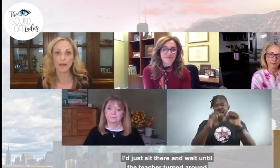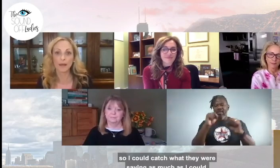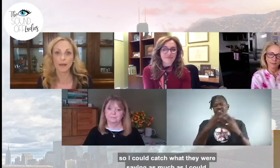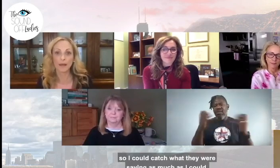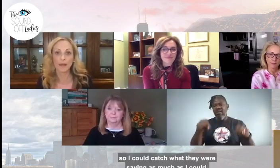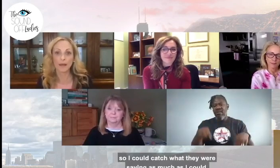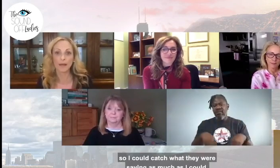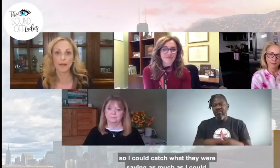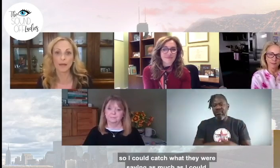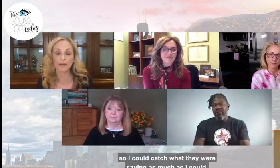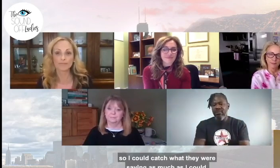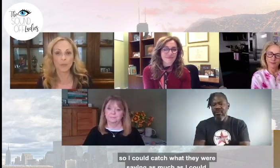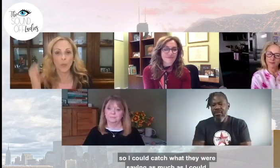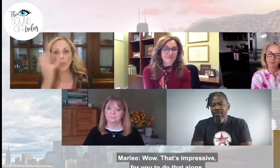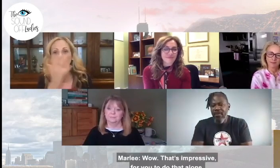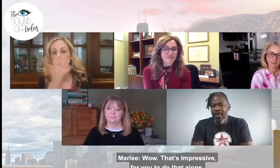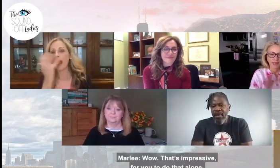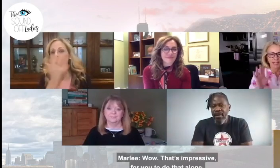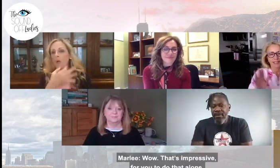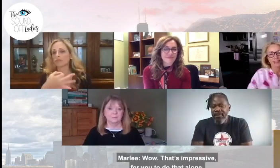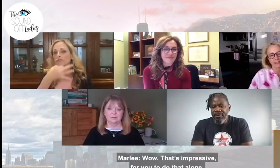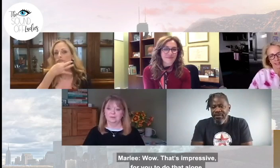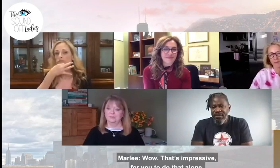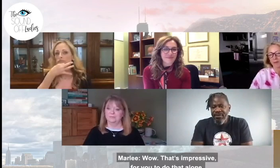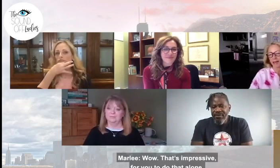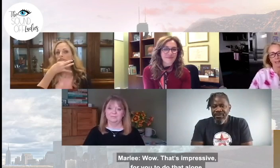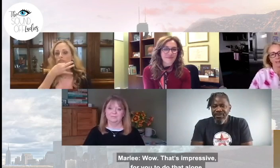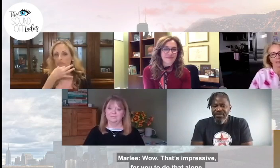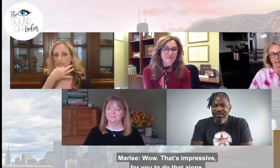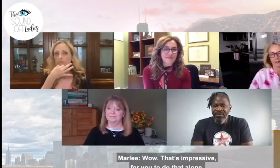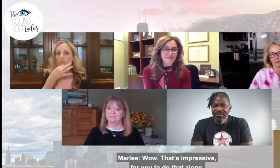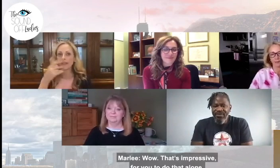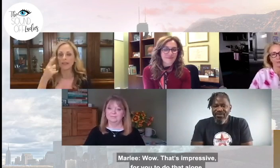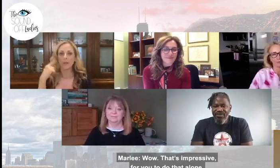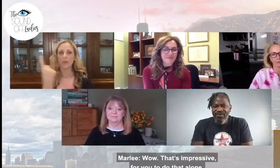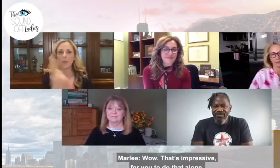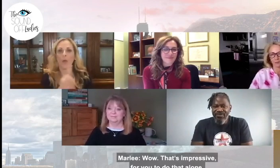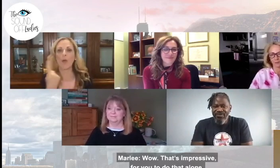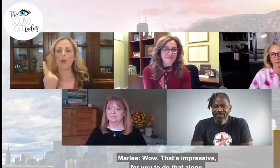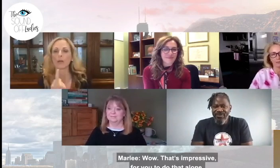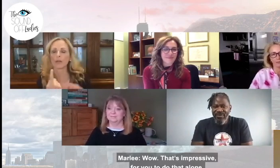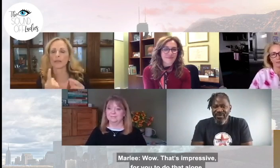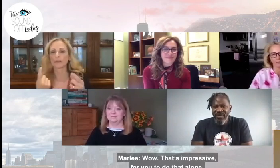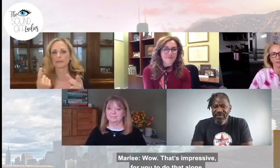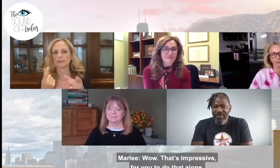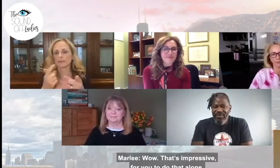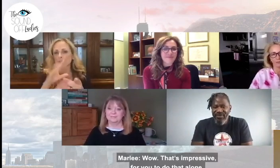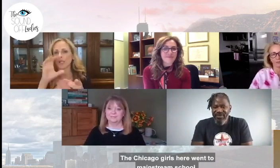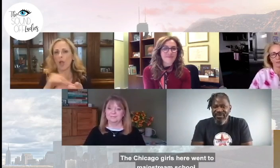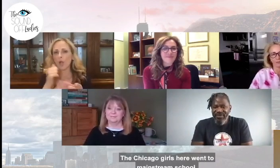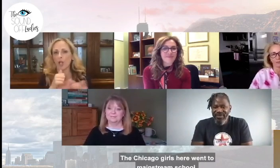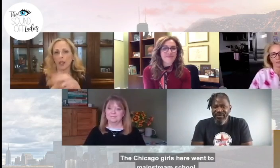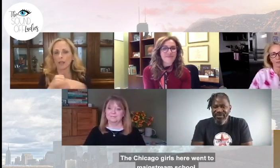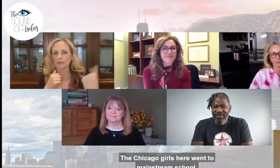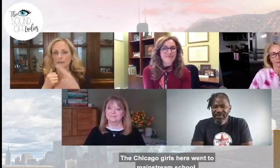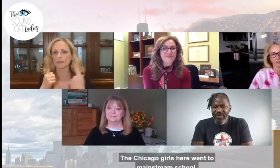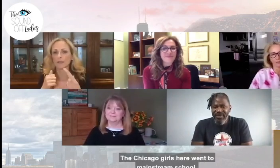around. That's just how it worked. The system I worked off of. Wow, you are very skilled.